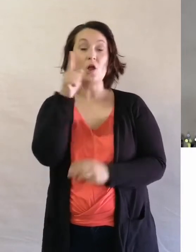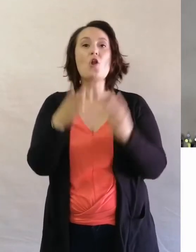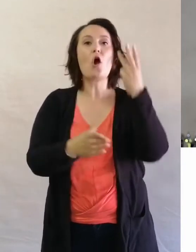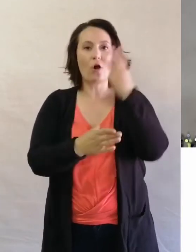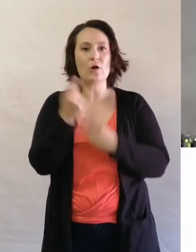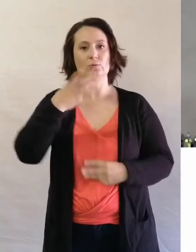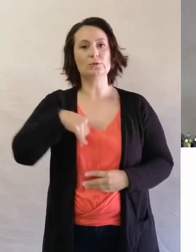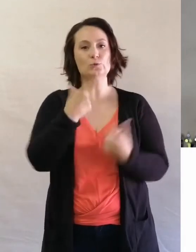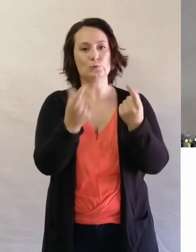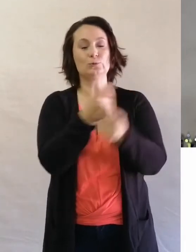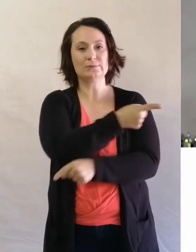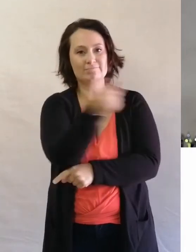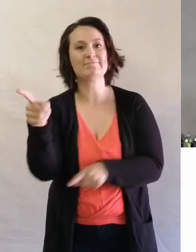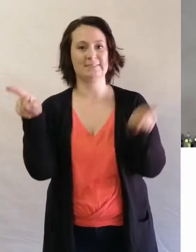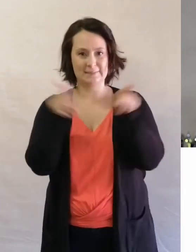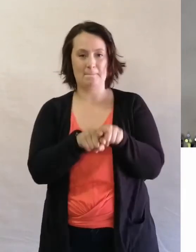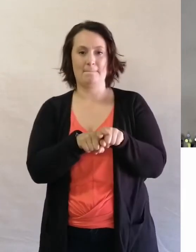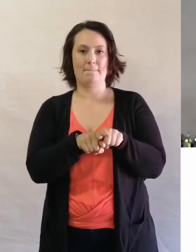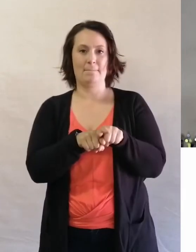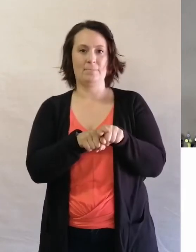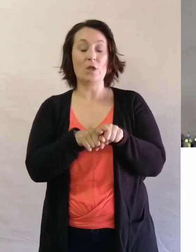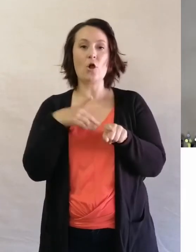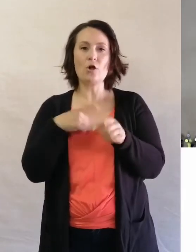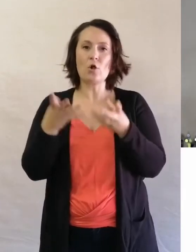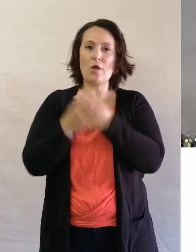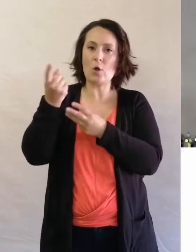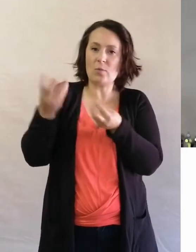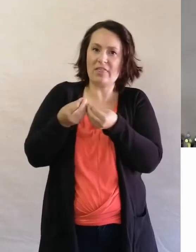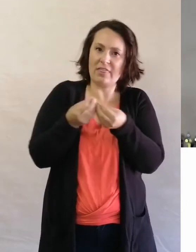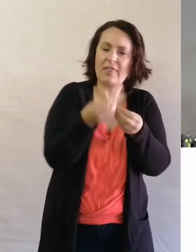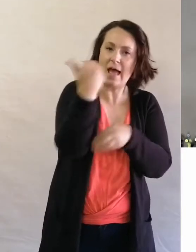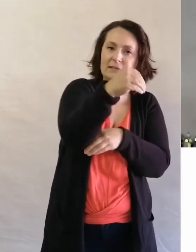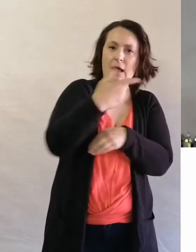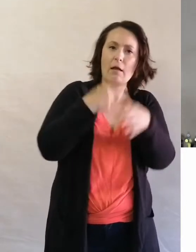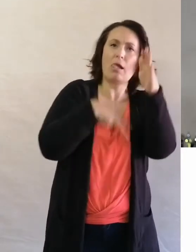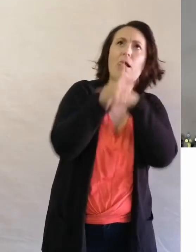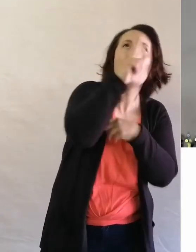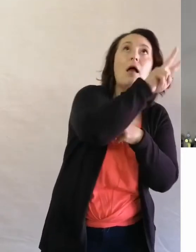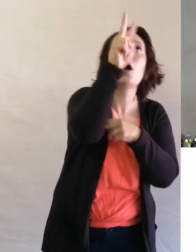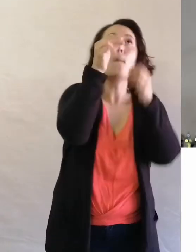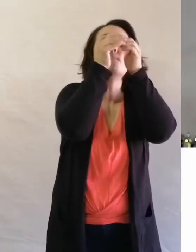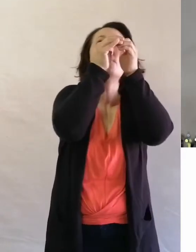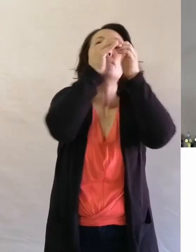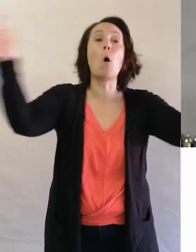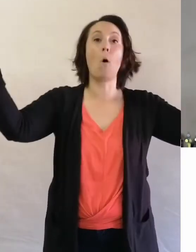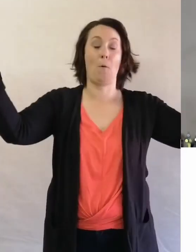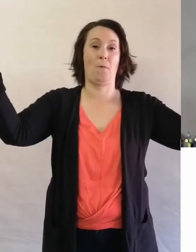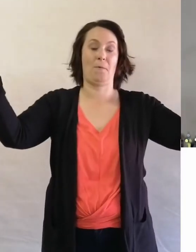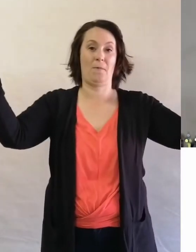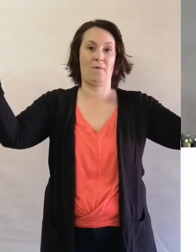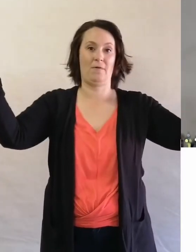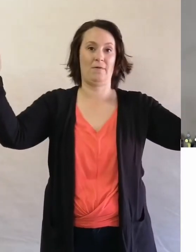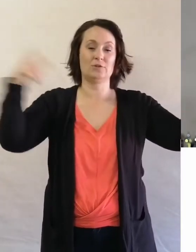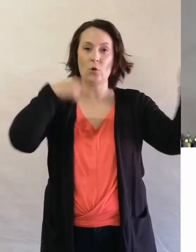do over you today. That's to take you outside and say, listen, listen, much bigger, much more than you think